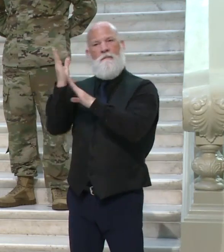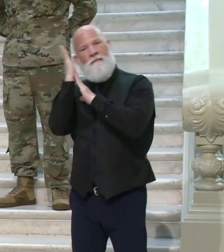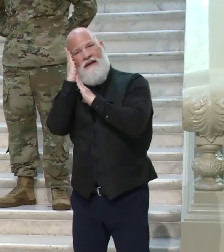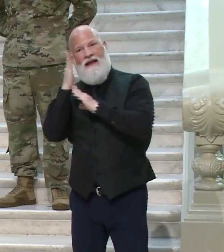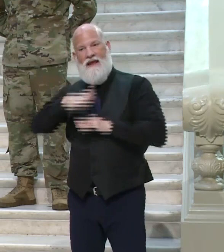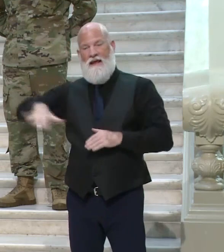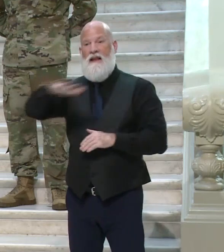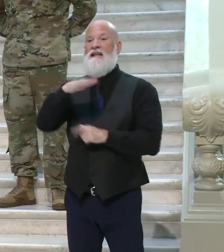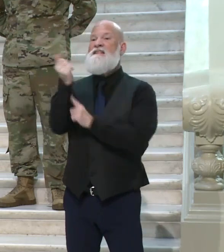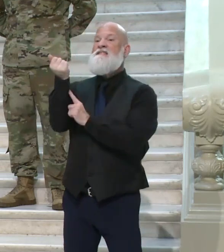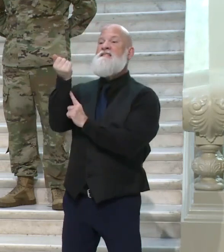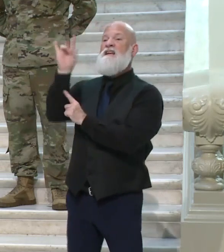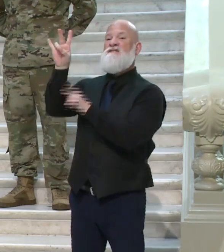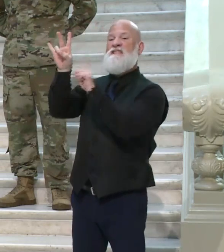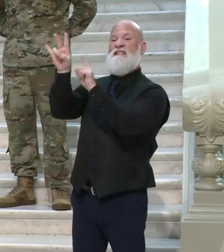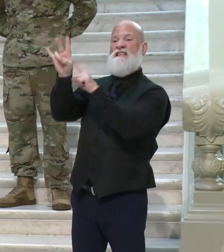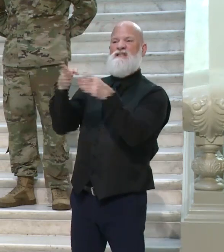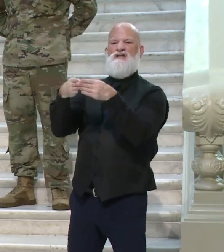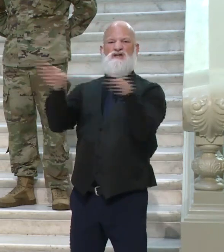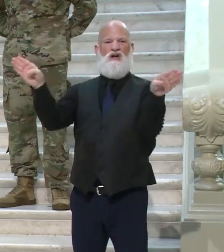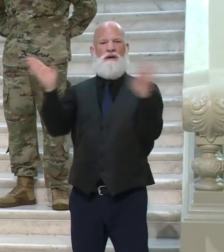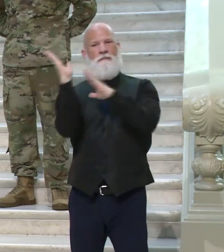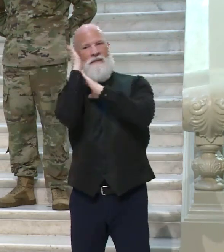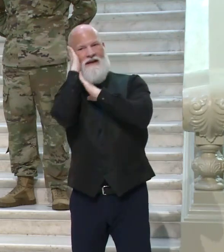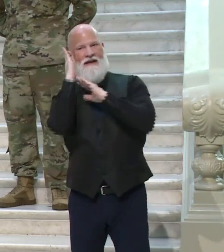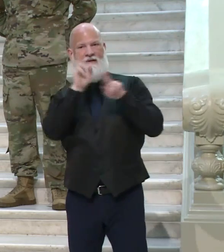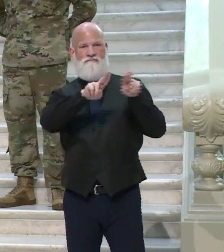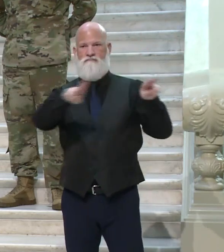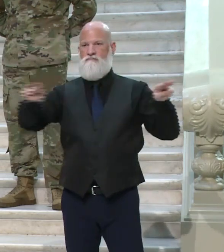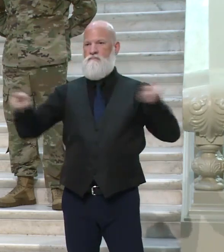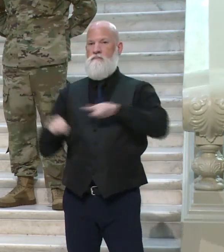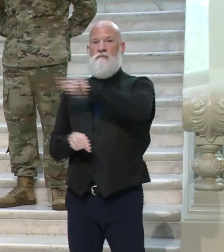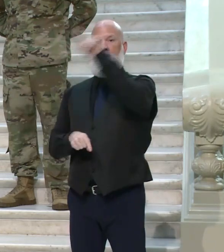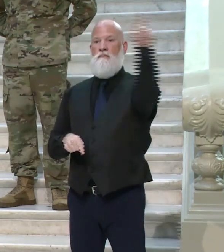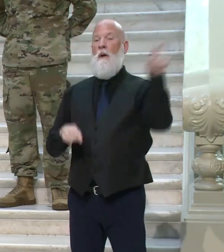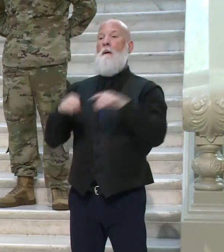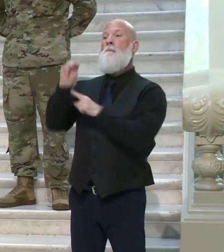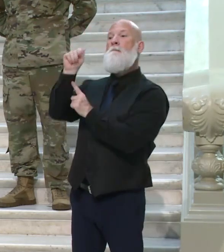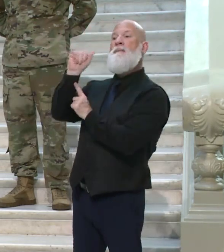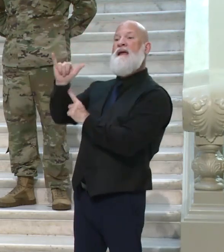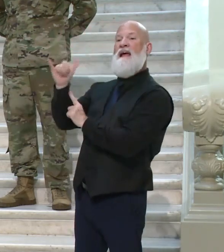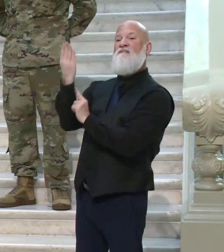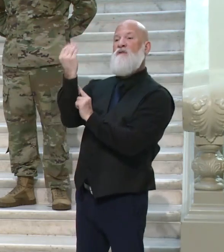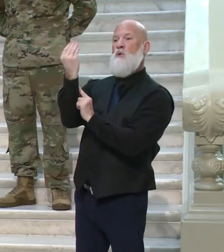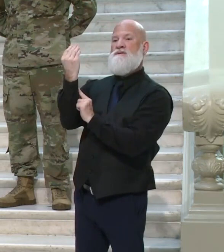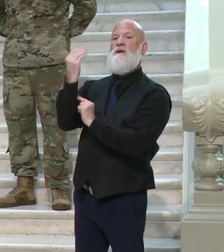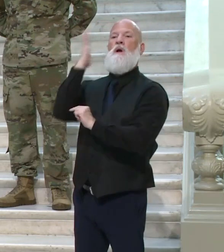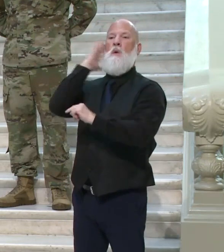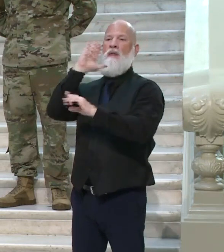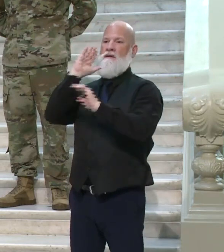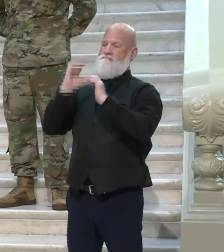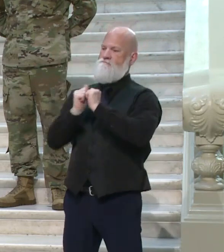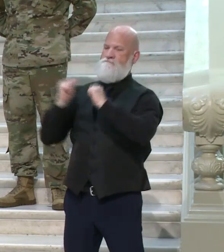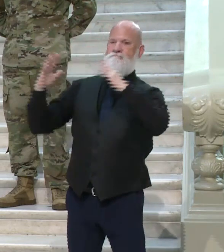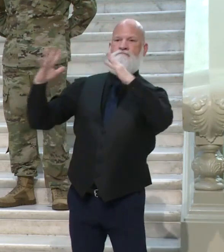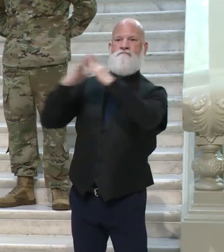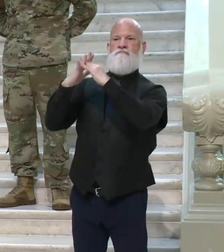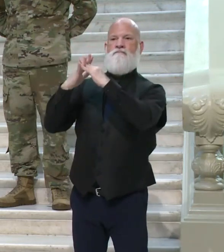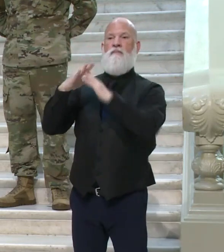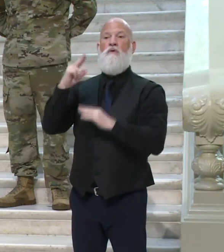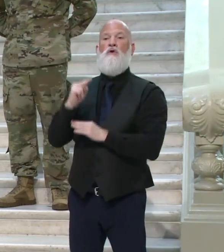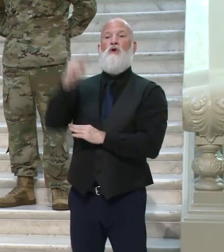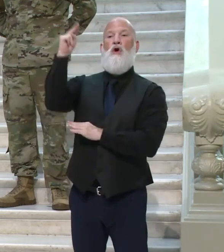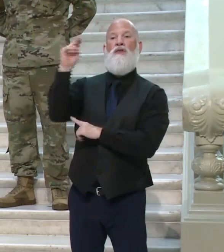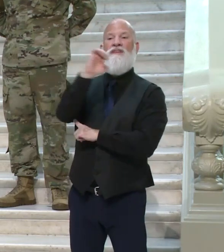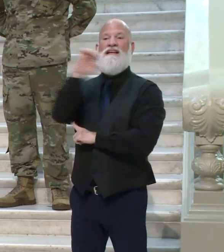beds. By May 14th, when installation of the 4th unit is complete, Northeast Georgia Medical Center in